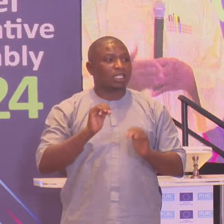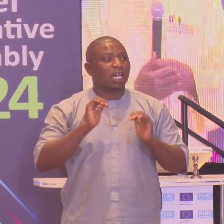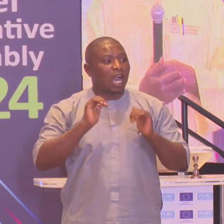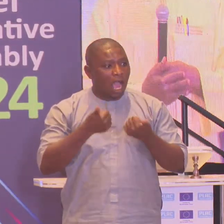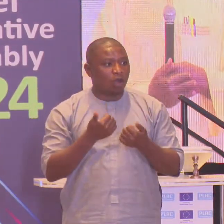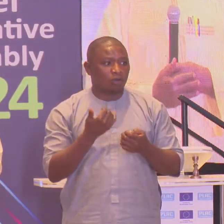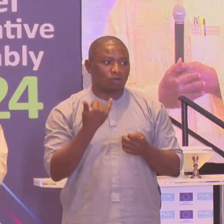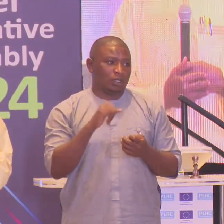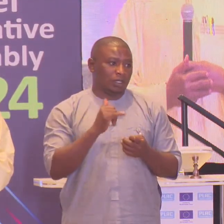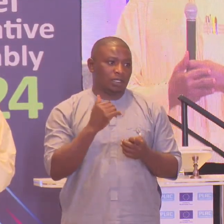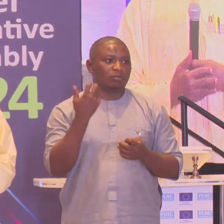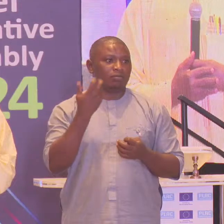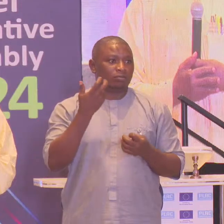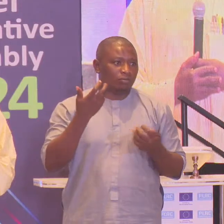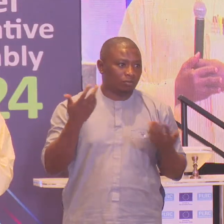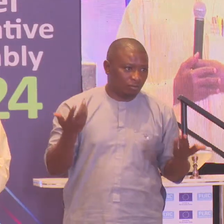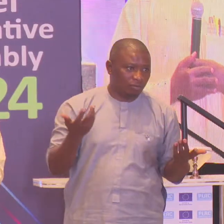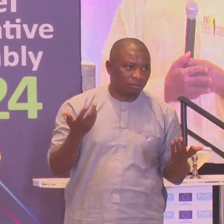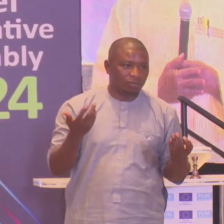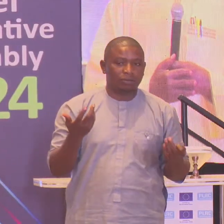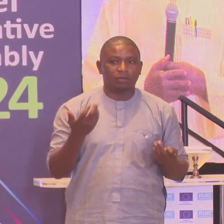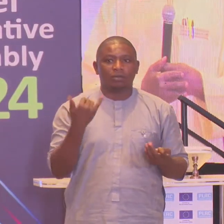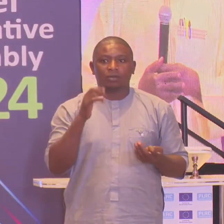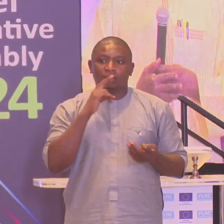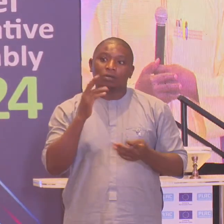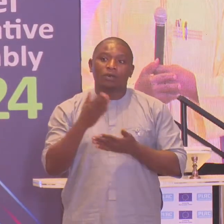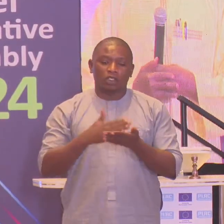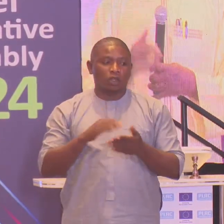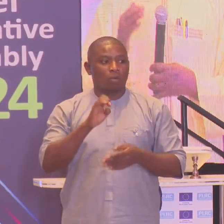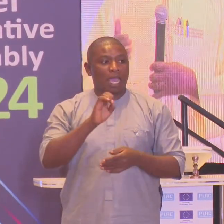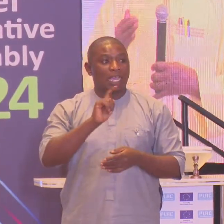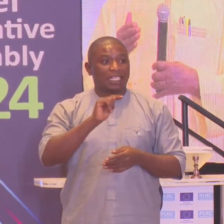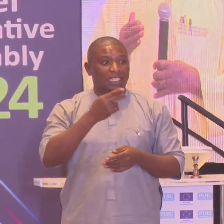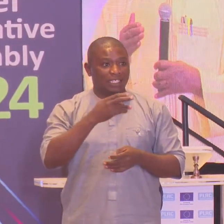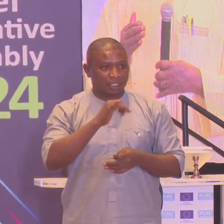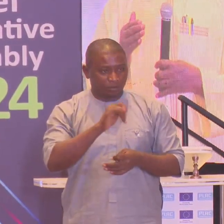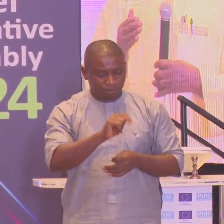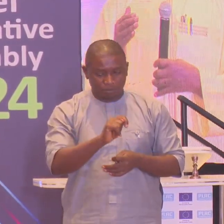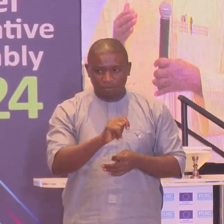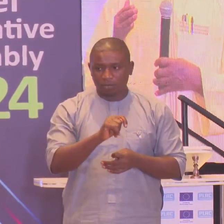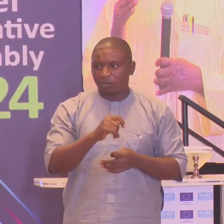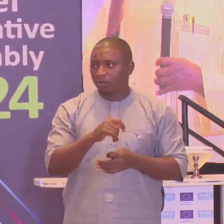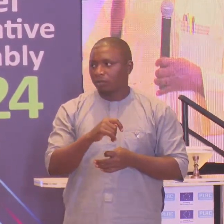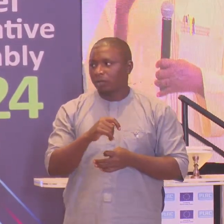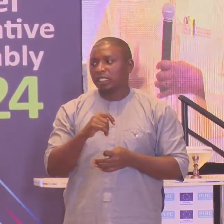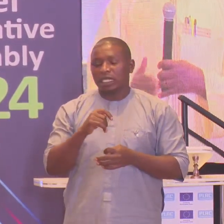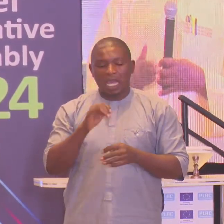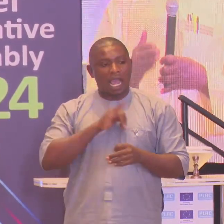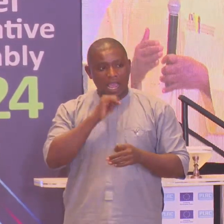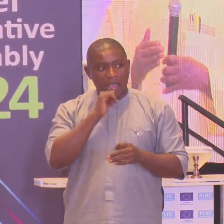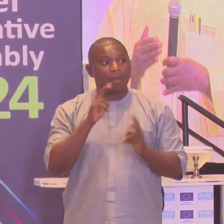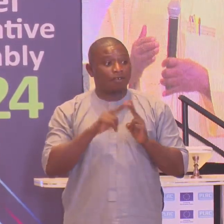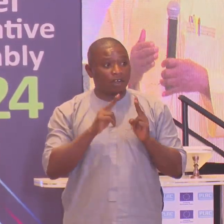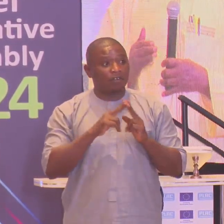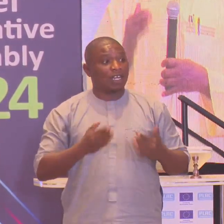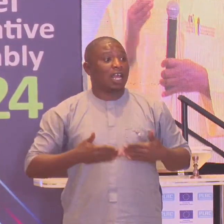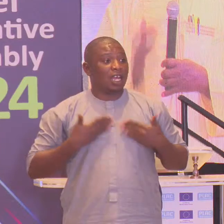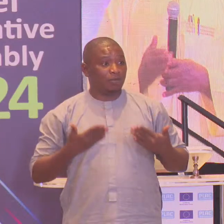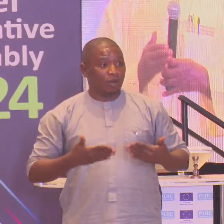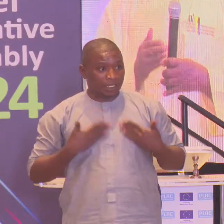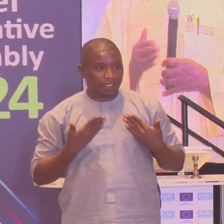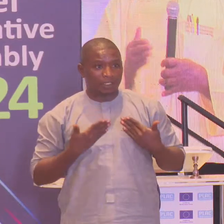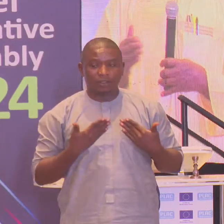discharge their responsibilities. Indeed, I'm so impressed